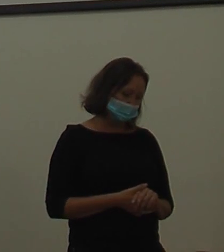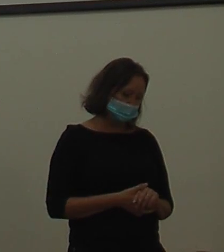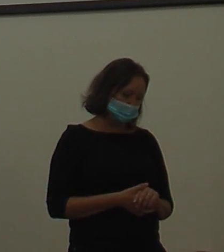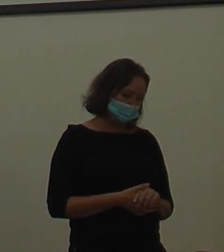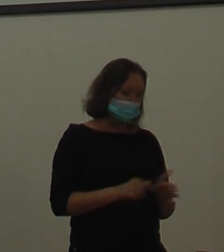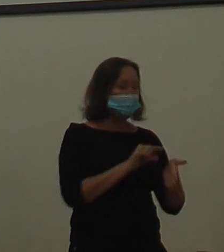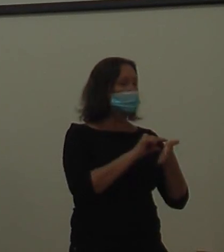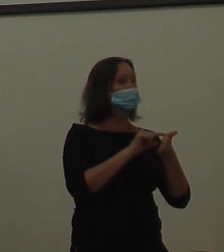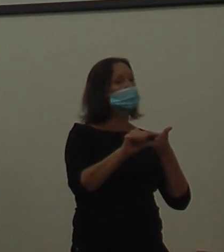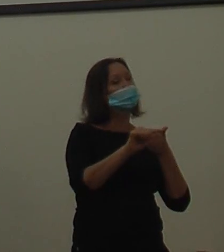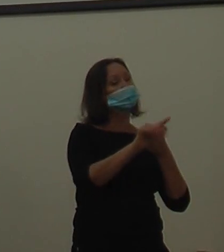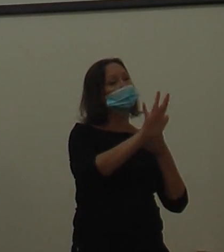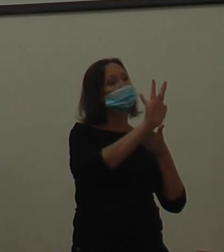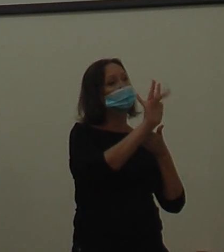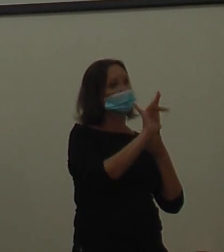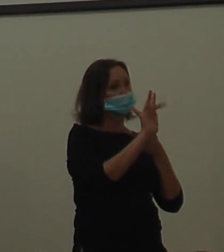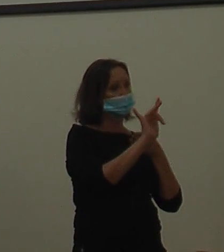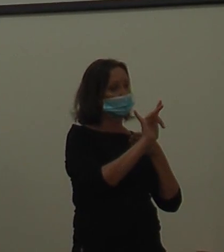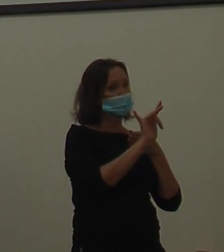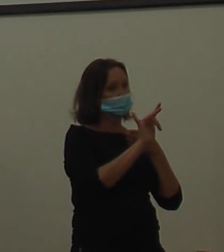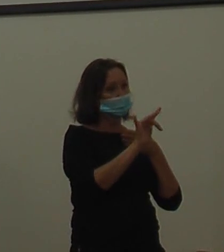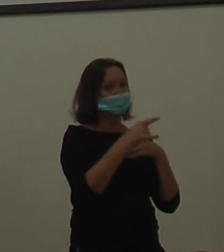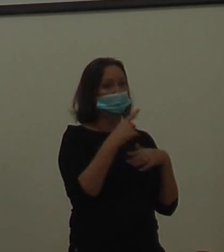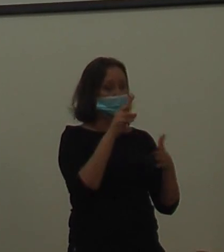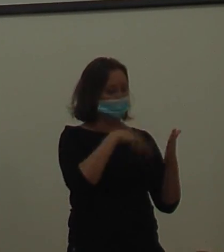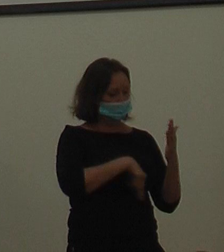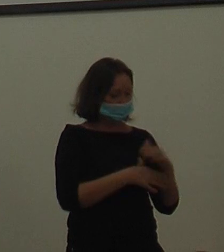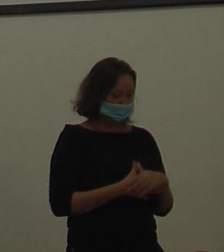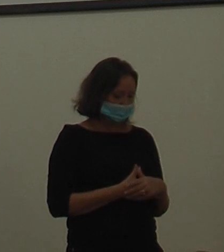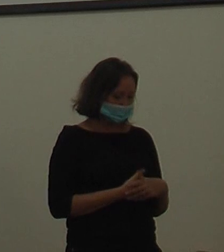In verse 25 and following, it says